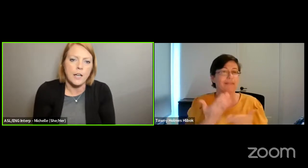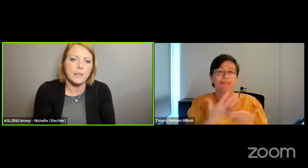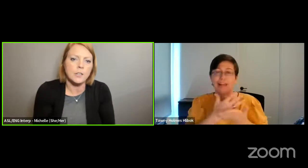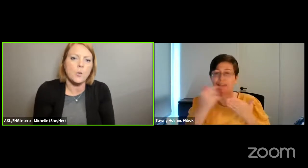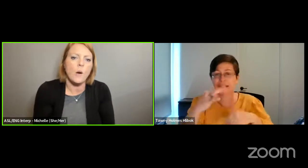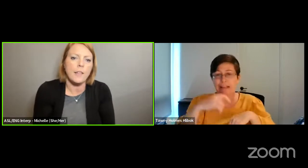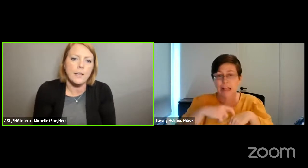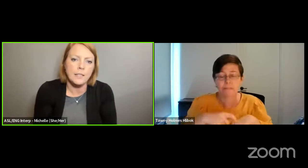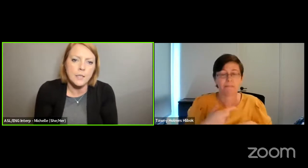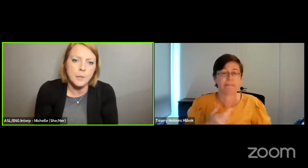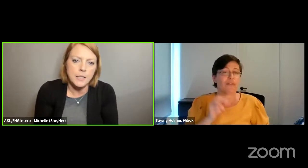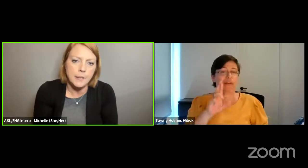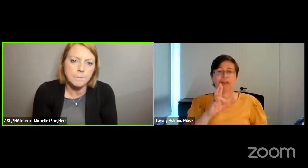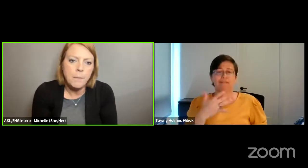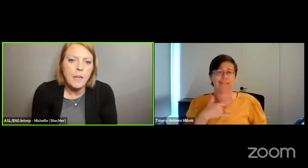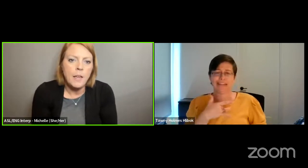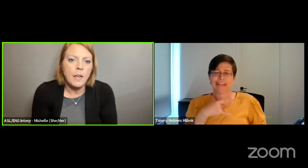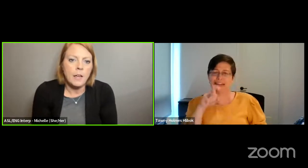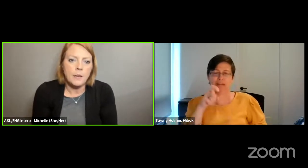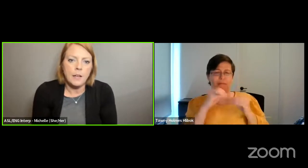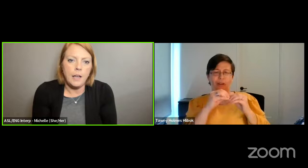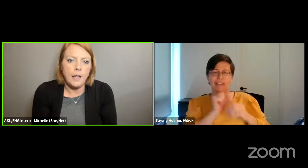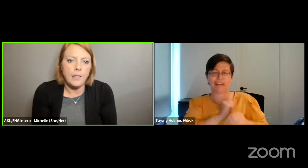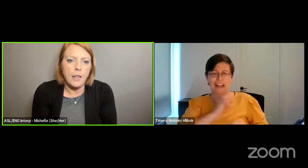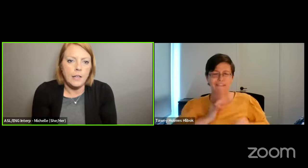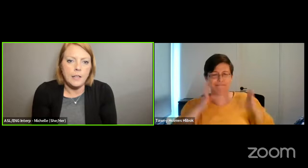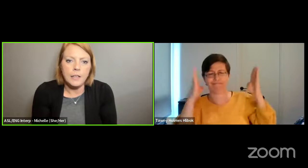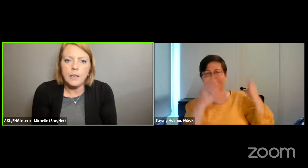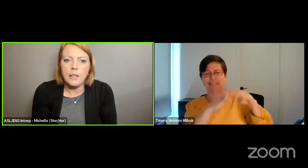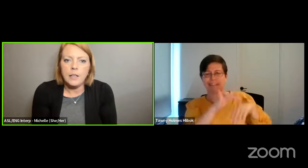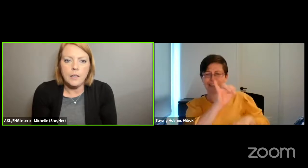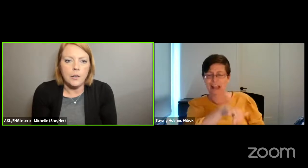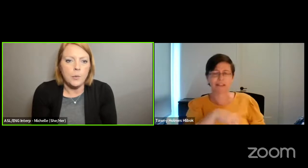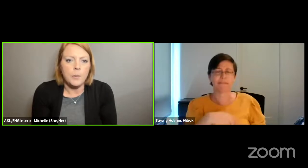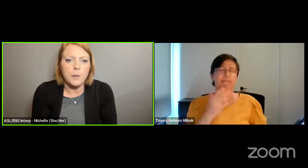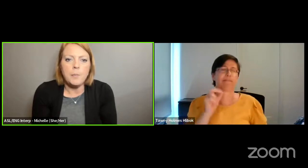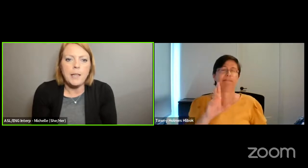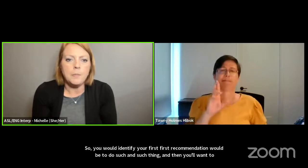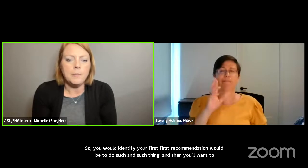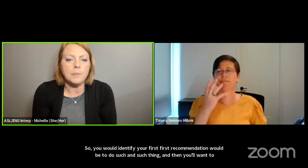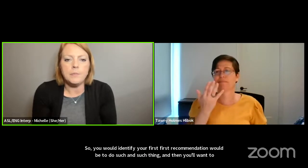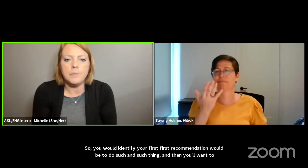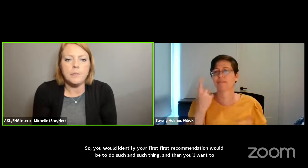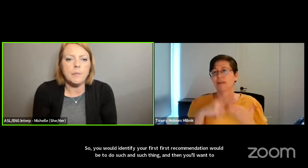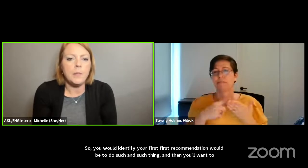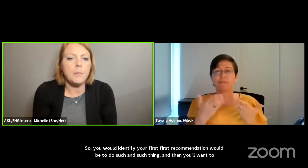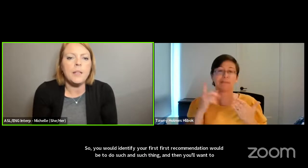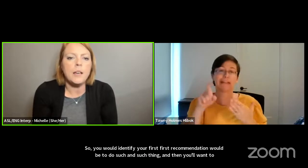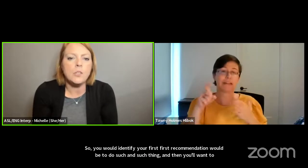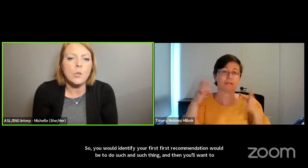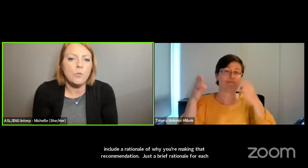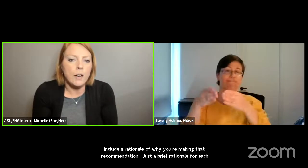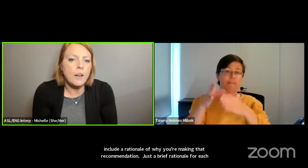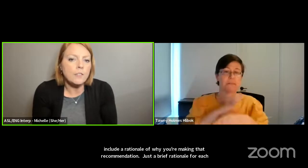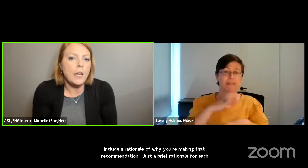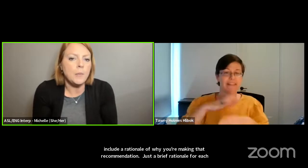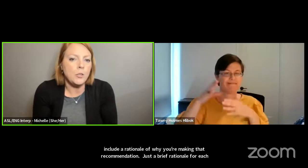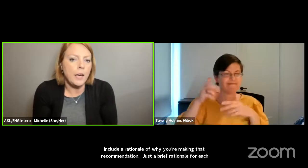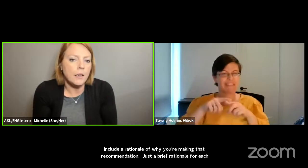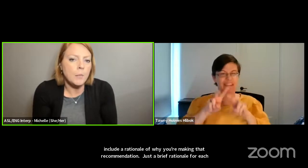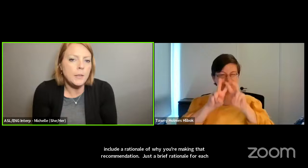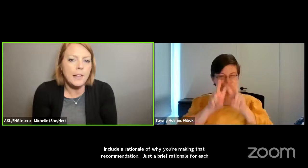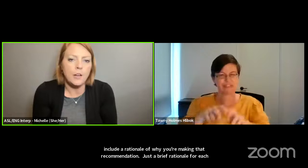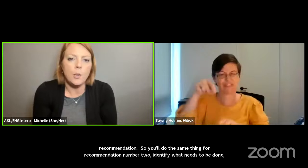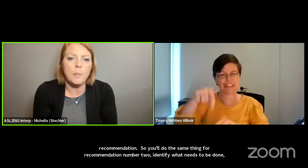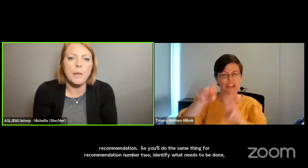then the rationale as to why that needs to be done. And then, it might be because you've run out of time